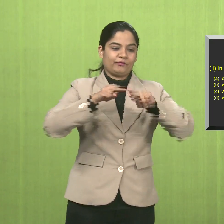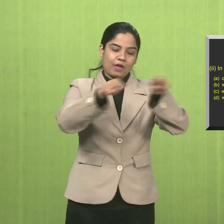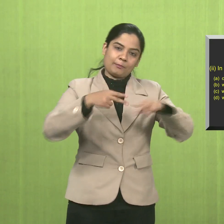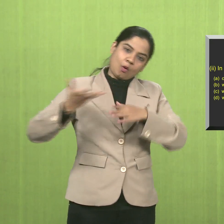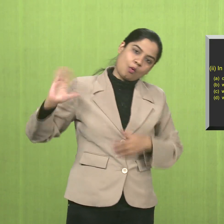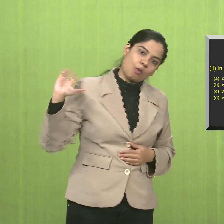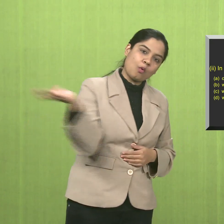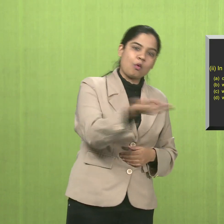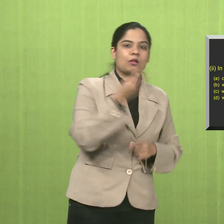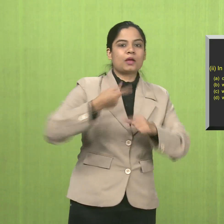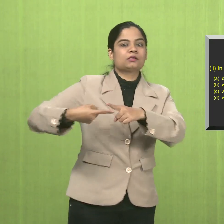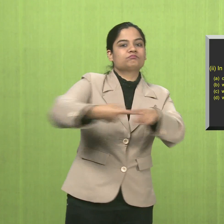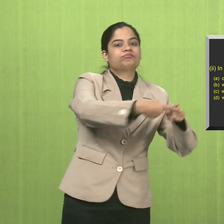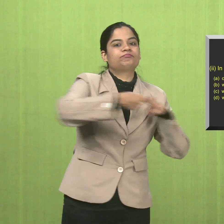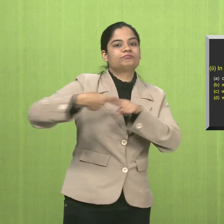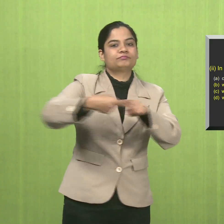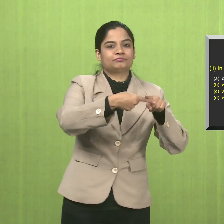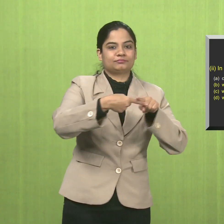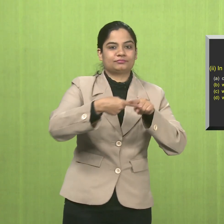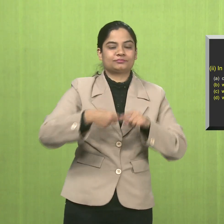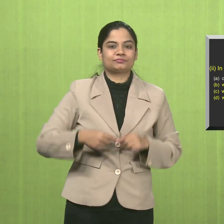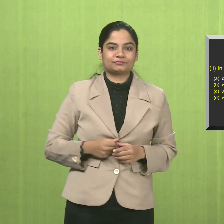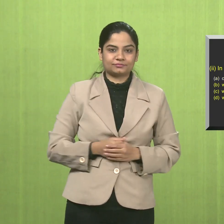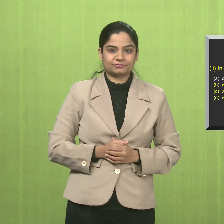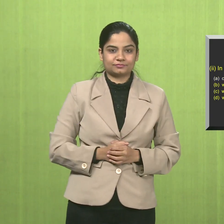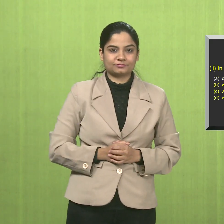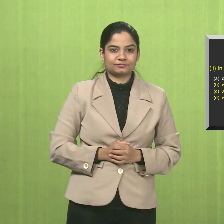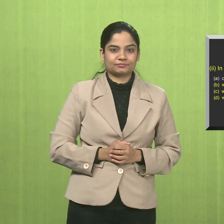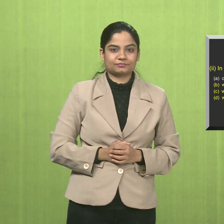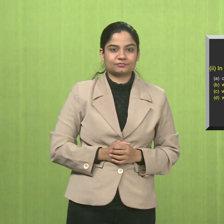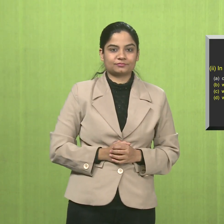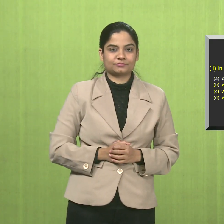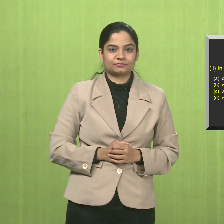and females of the small unit. The answer is common for the whole family.